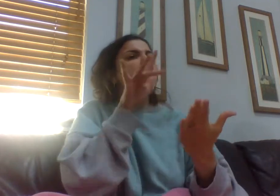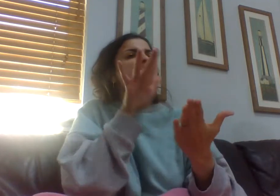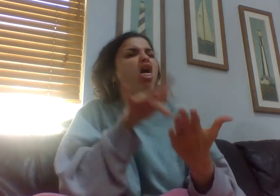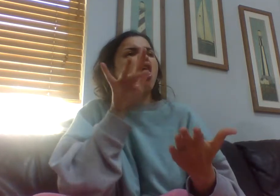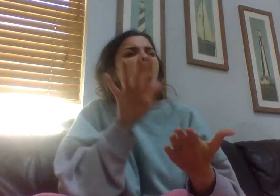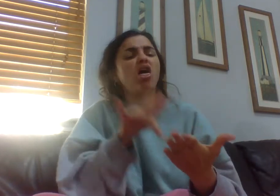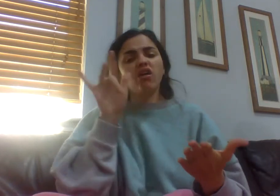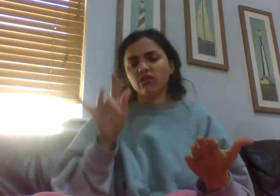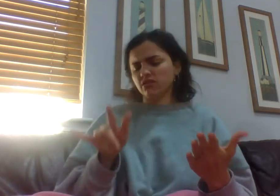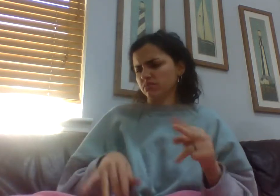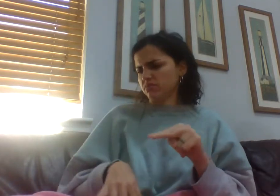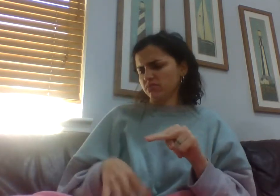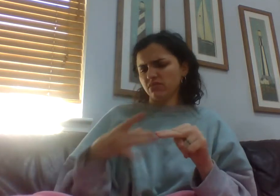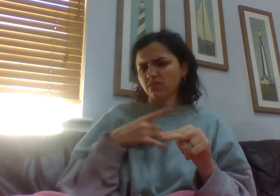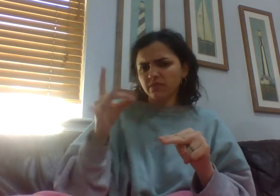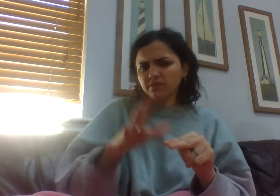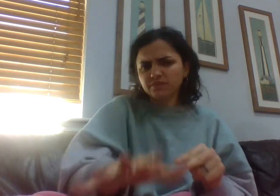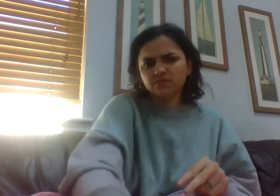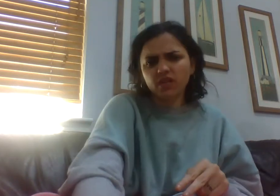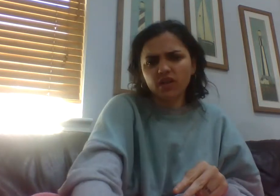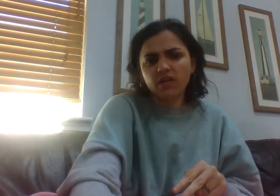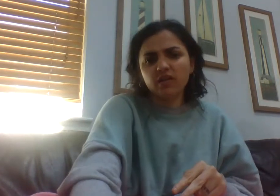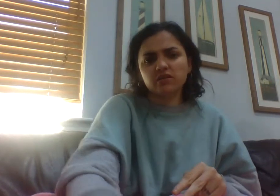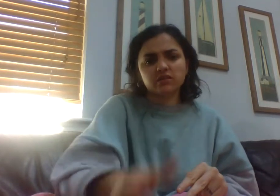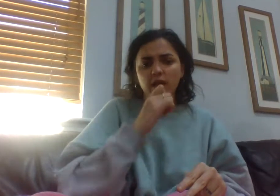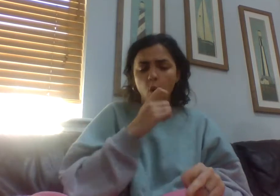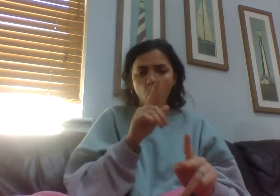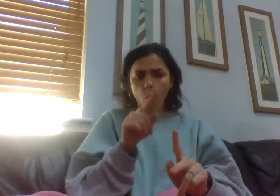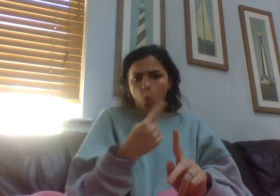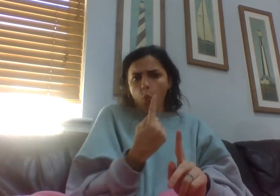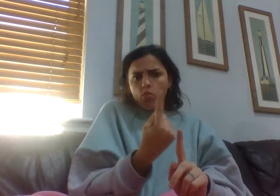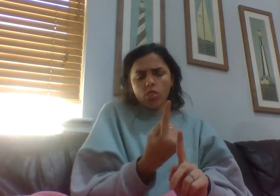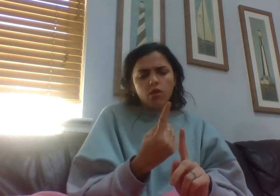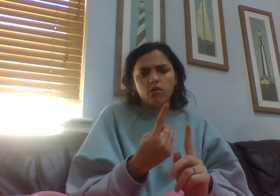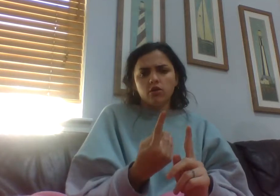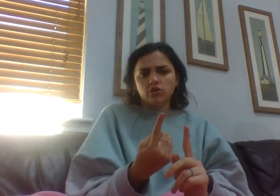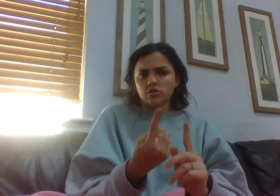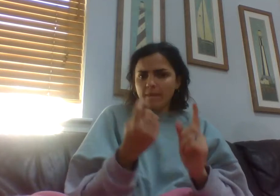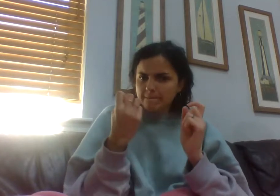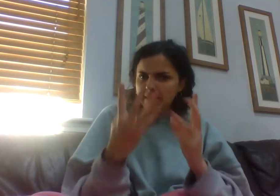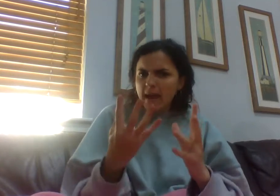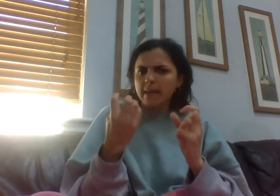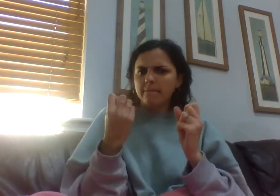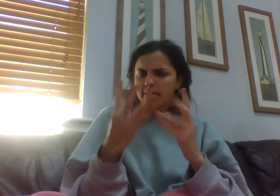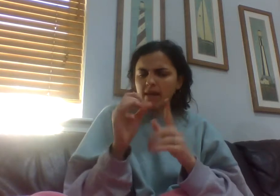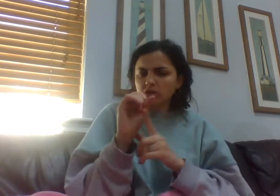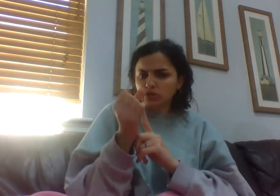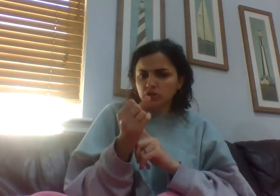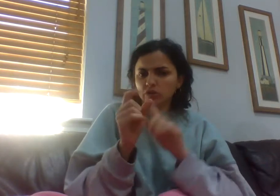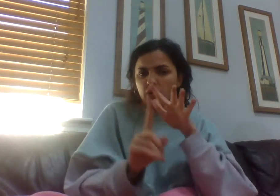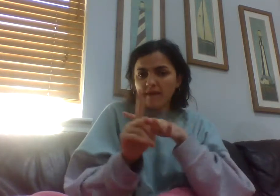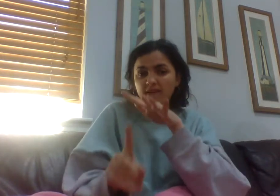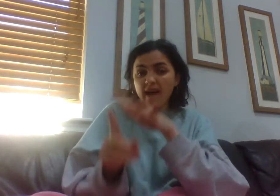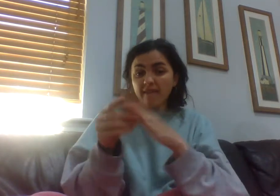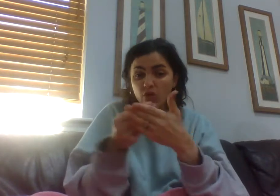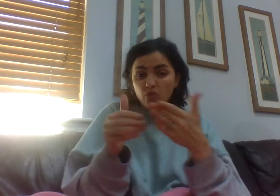many documented historical examples of the wealthier African American populations who